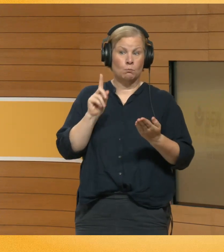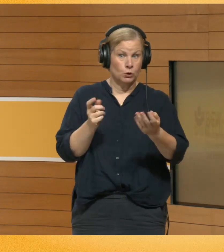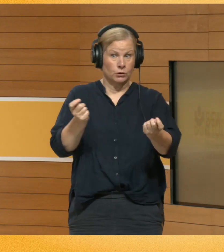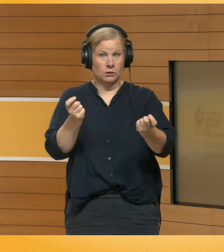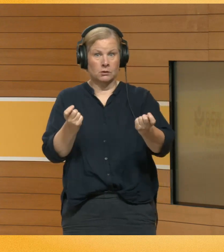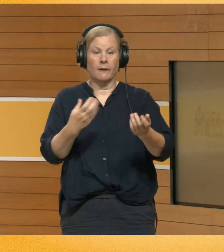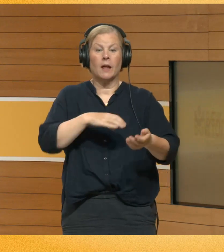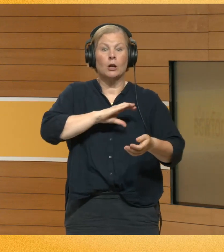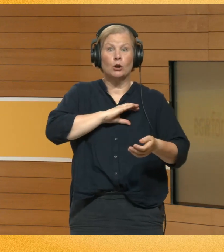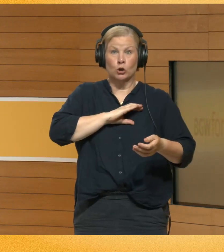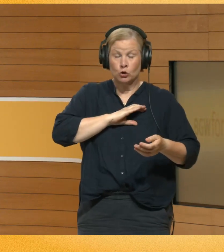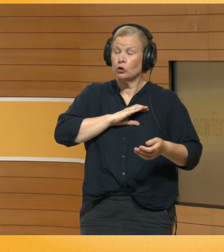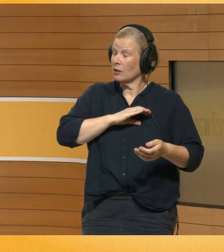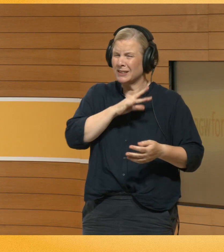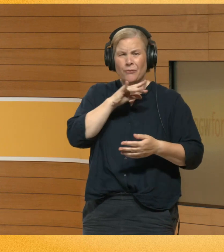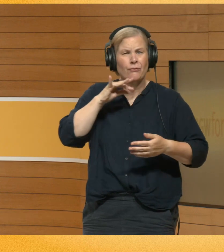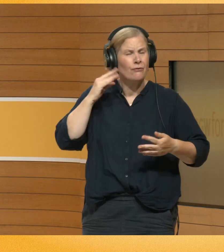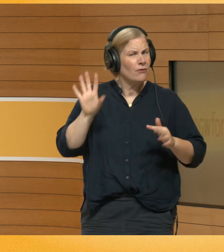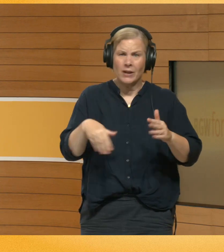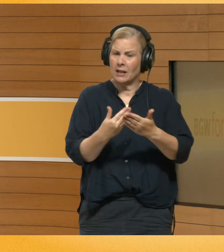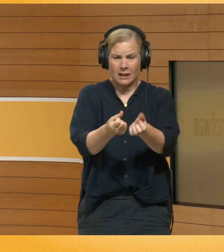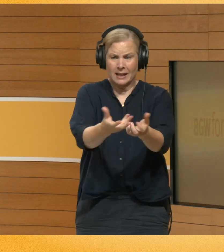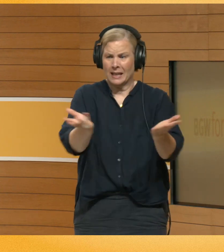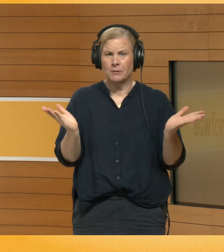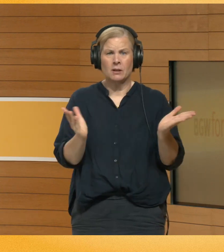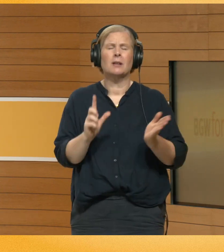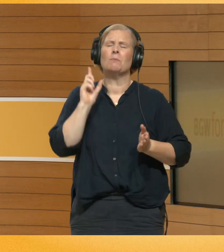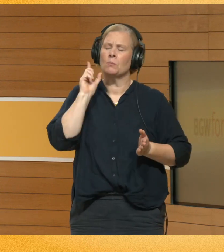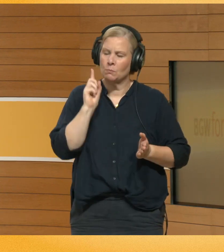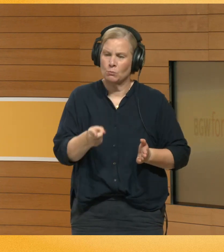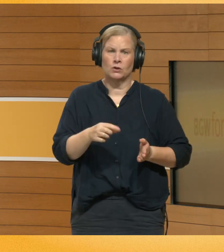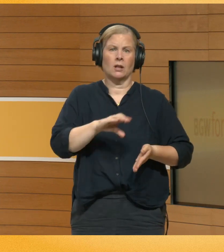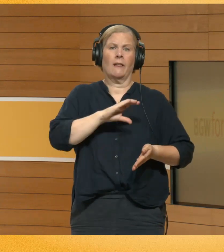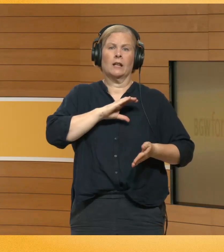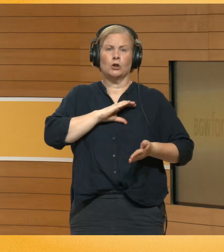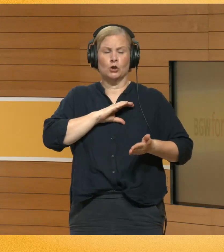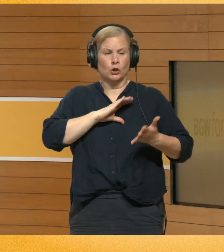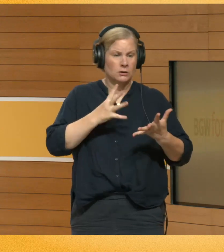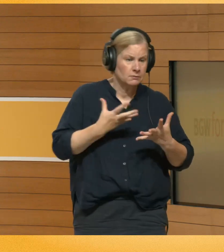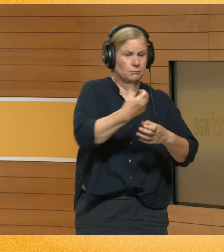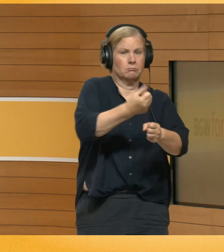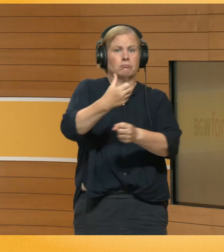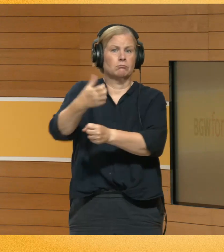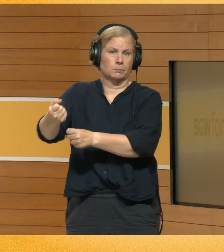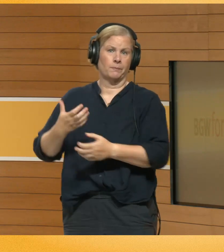plenty of opportunities out there, but we have to take them, and we have to look at new ways of working and shift our mindset.